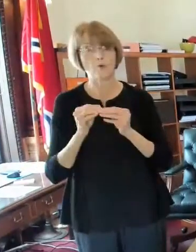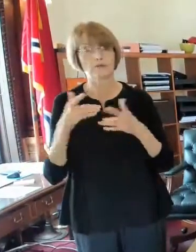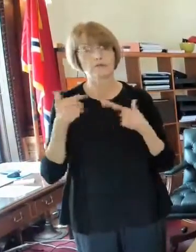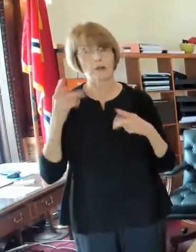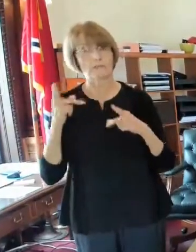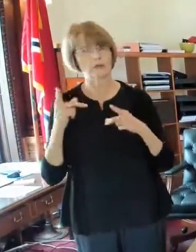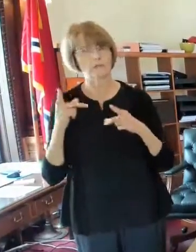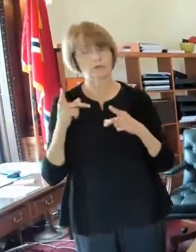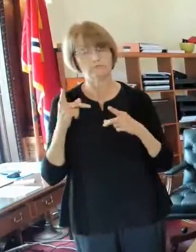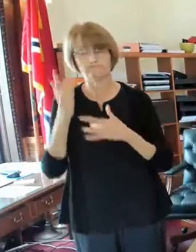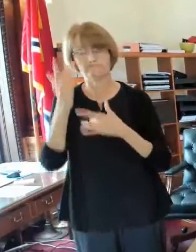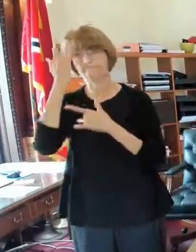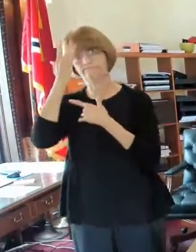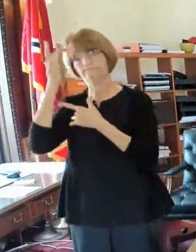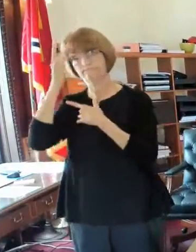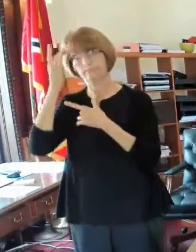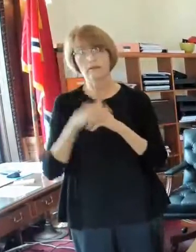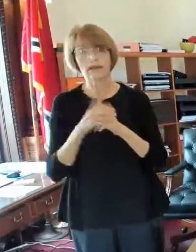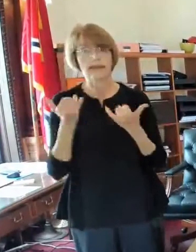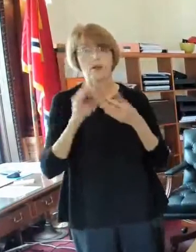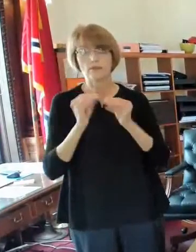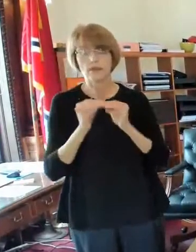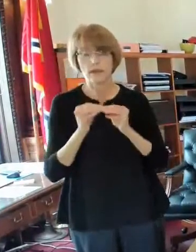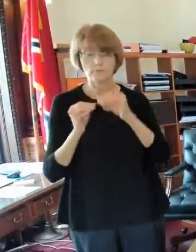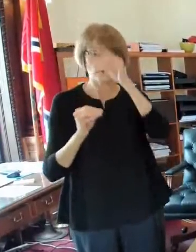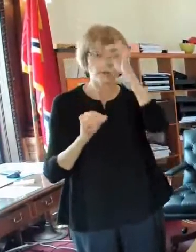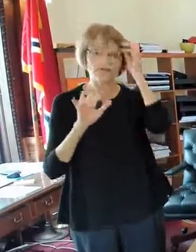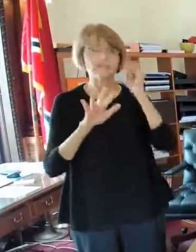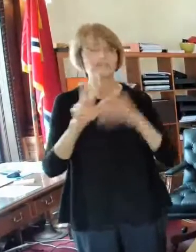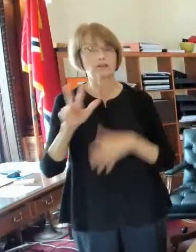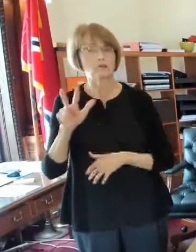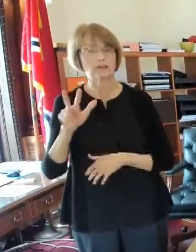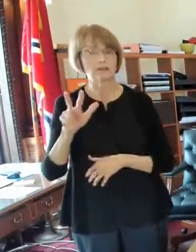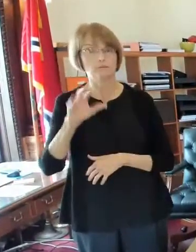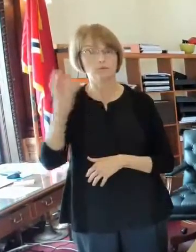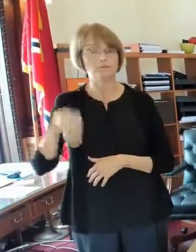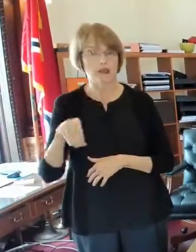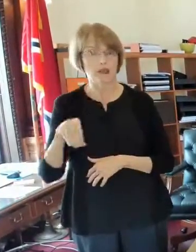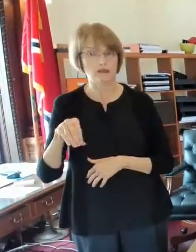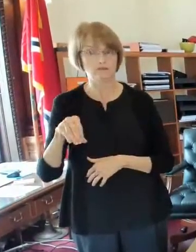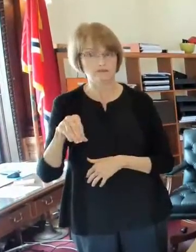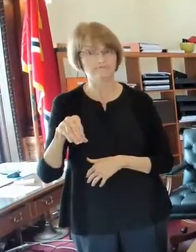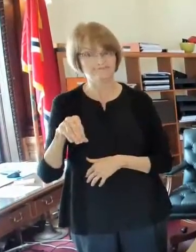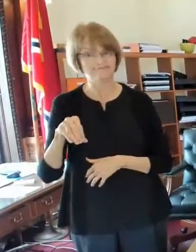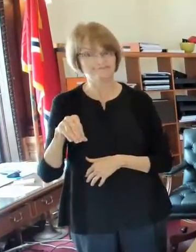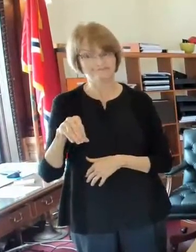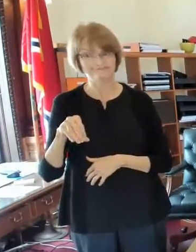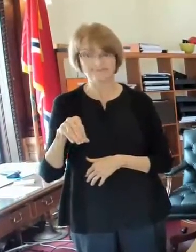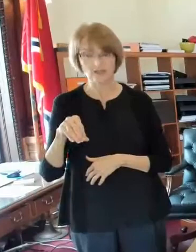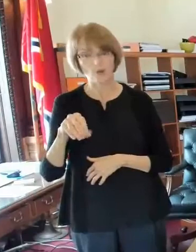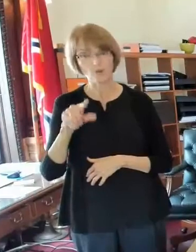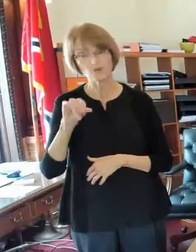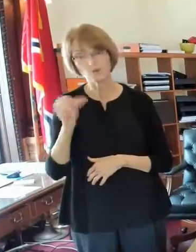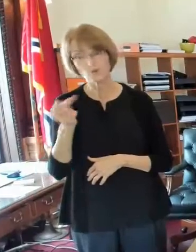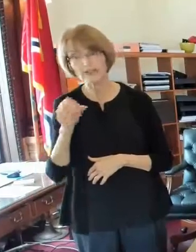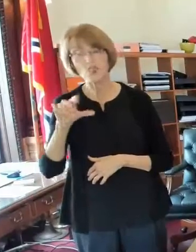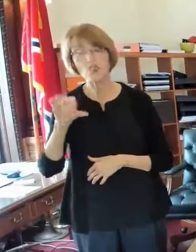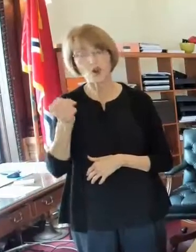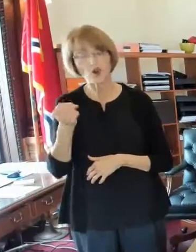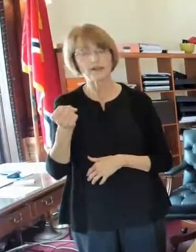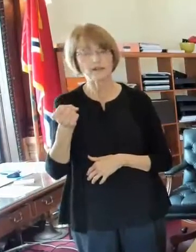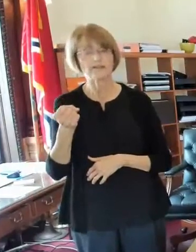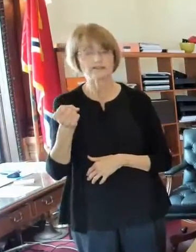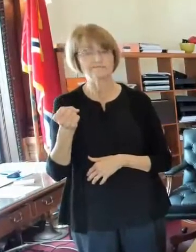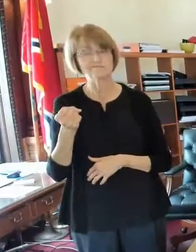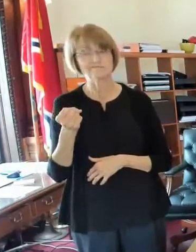days, so it's at 53% are just in their 20s and 30s. In fact, almost